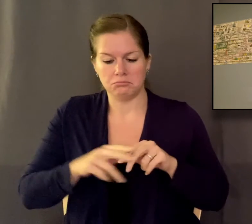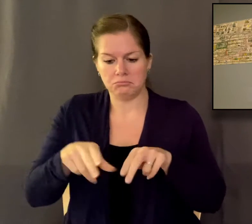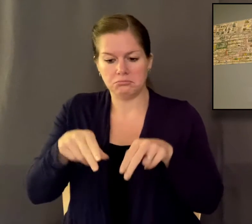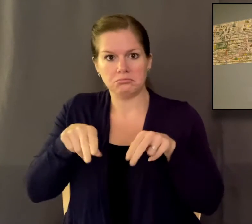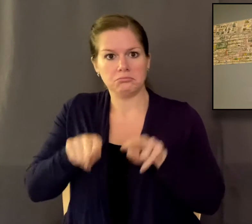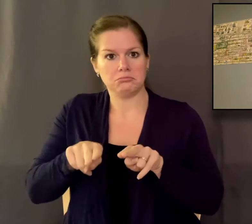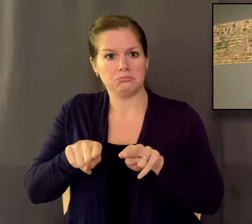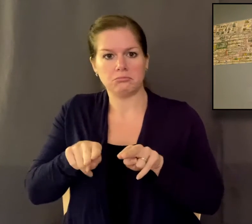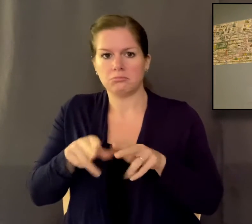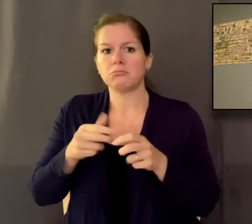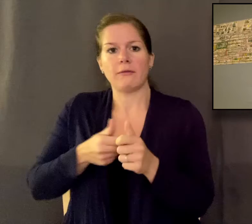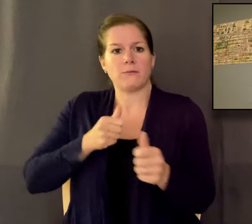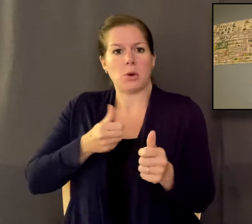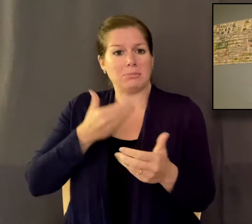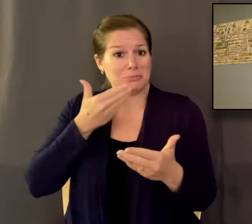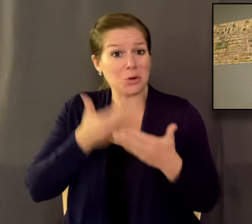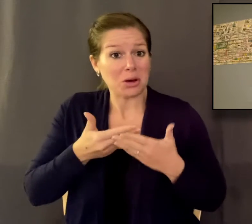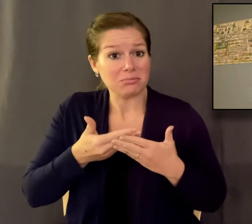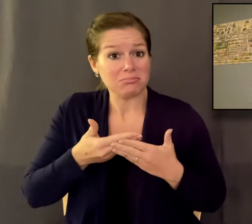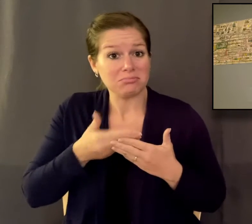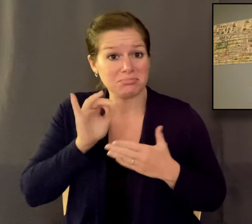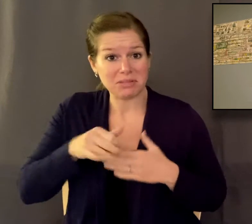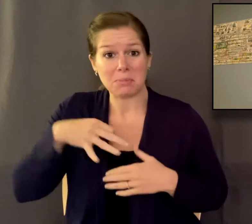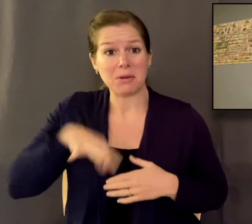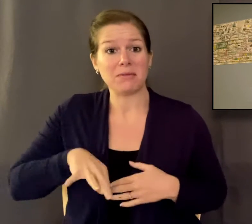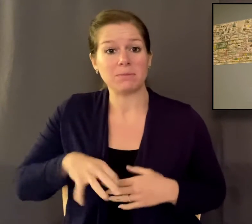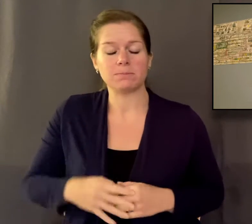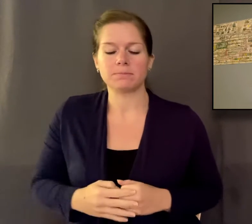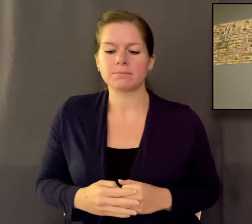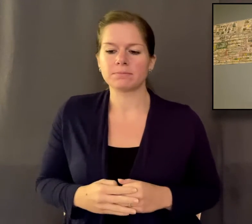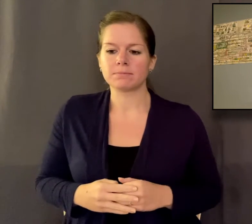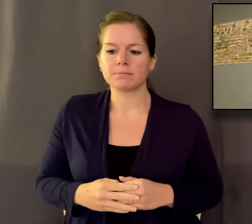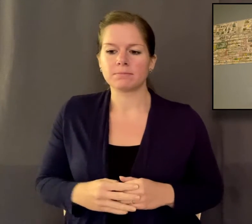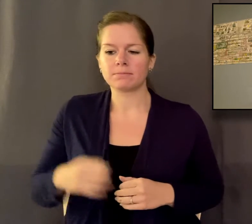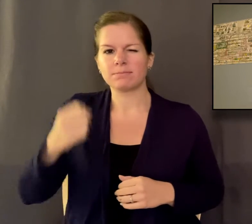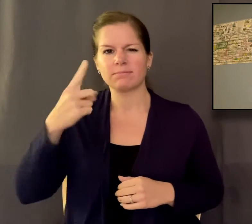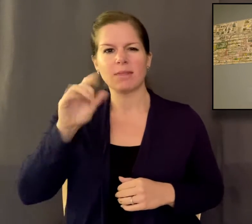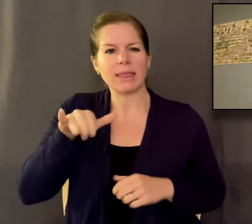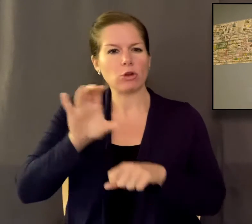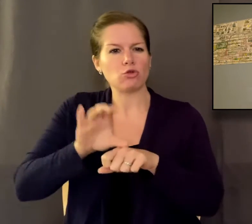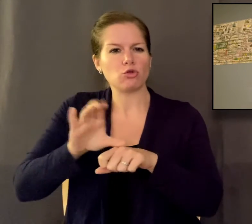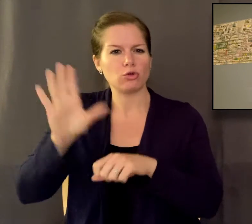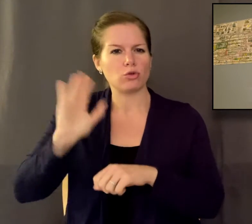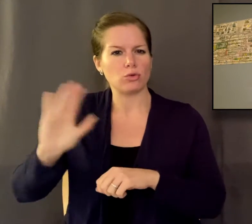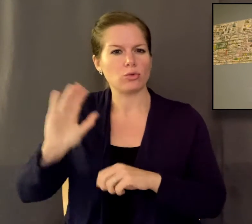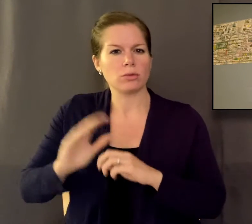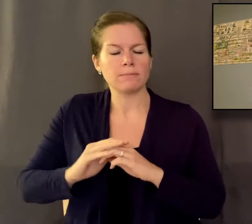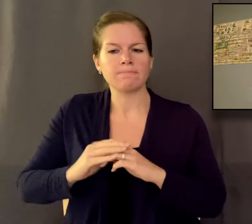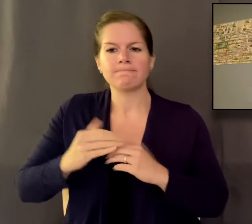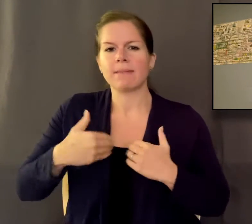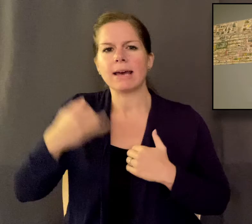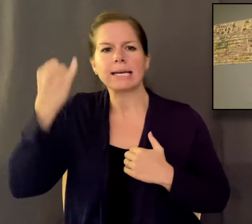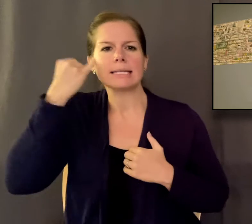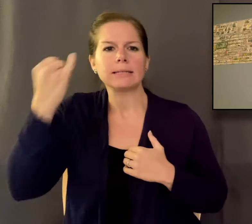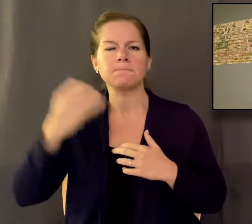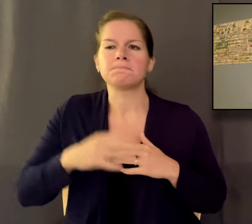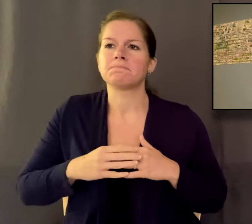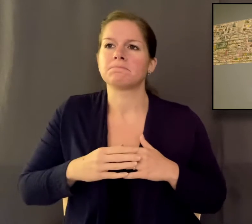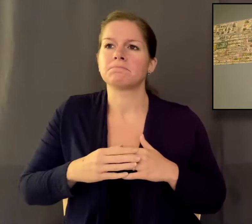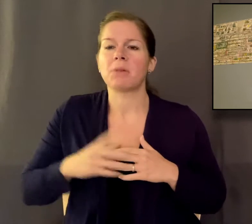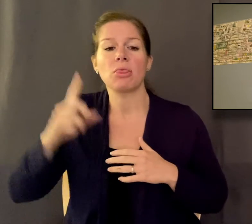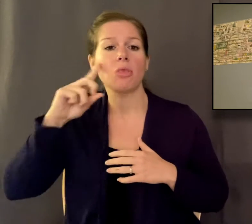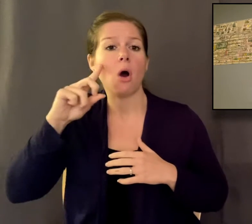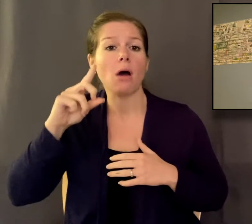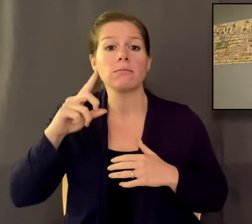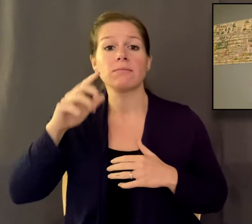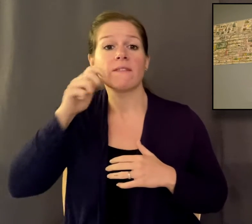to an idea that the church got it in their heads, this kind of Platonic idea that the flesh was bad